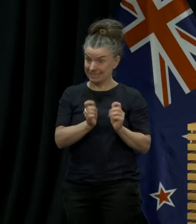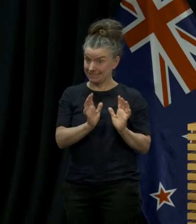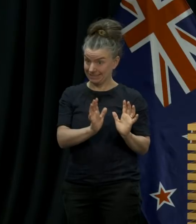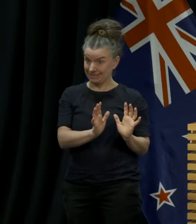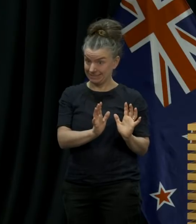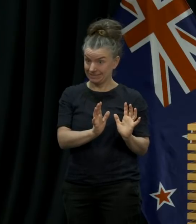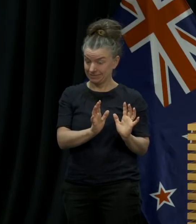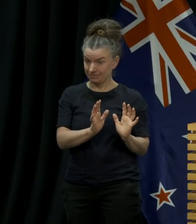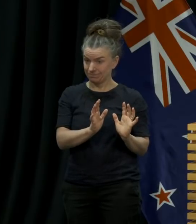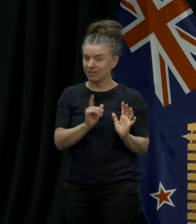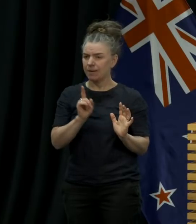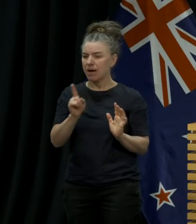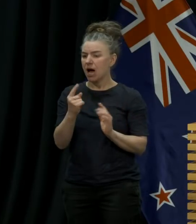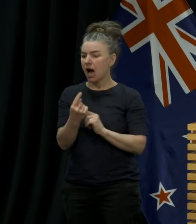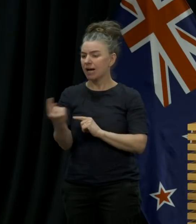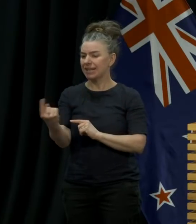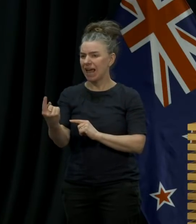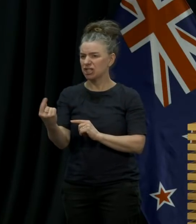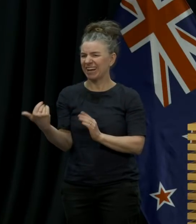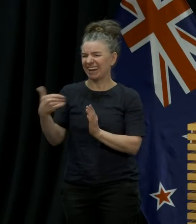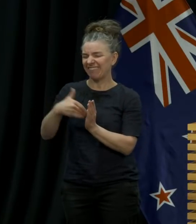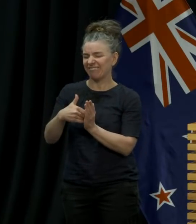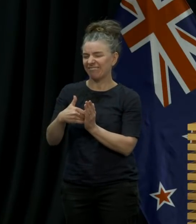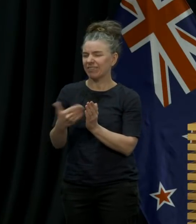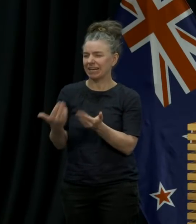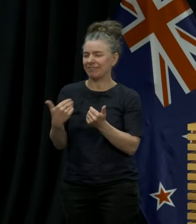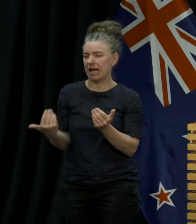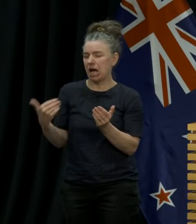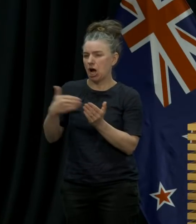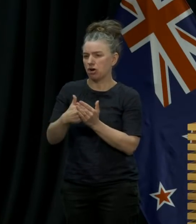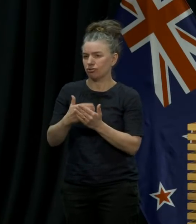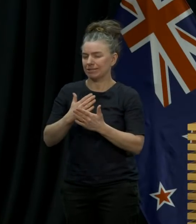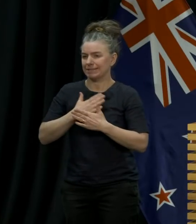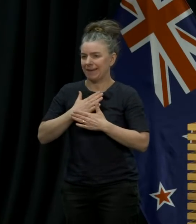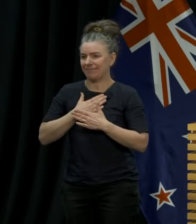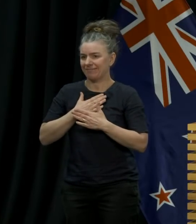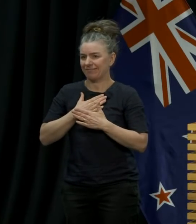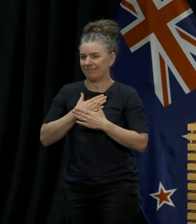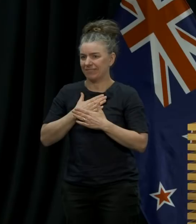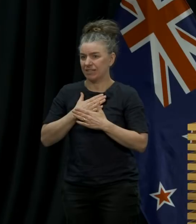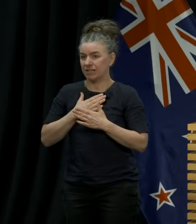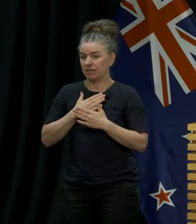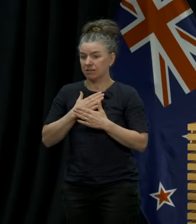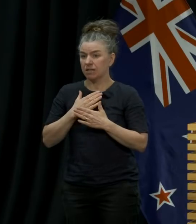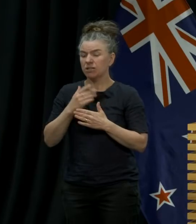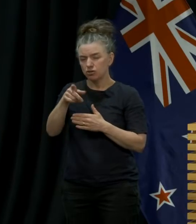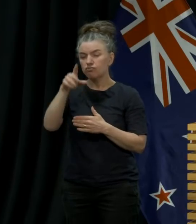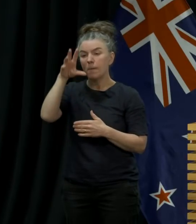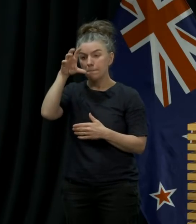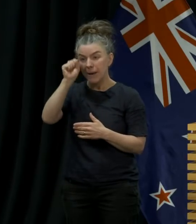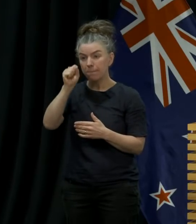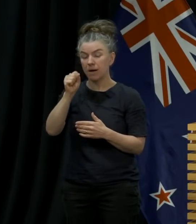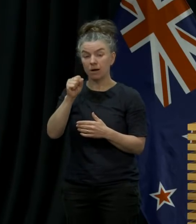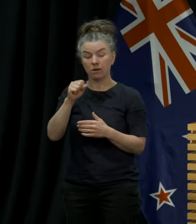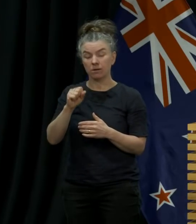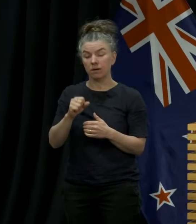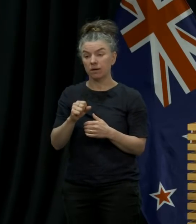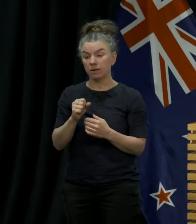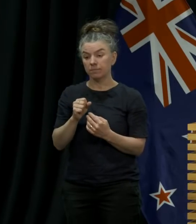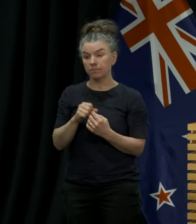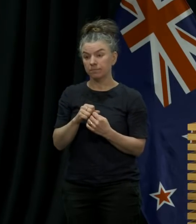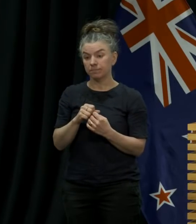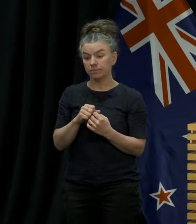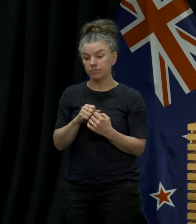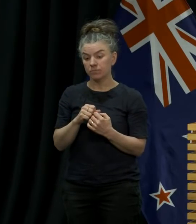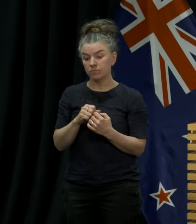isolation regime provides that additional layer of confidence and comfort. We need to keep in mind the reason we've had both